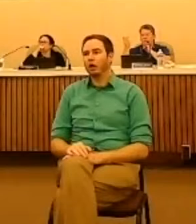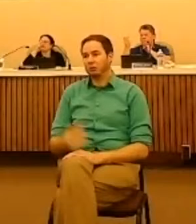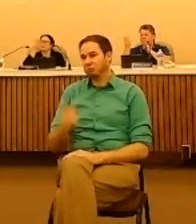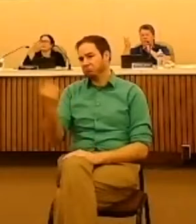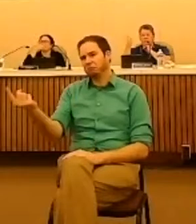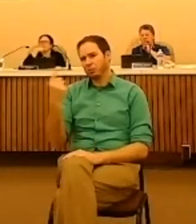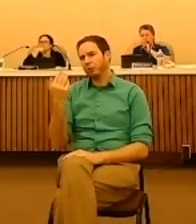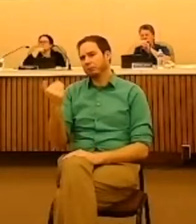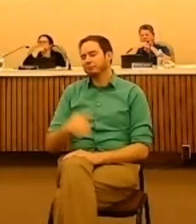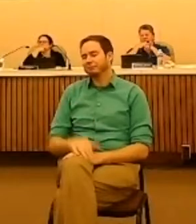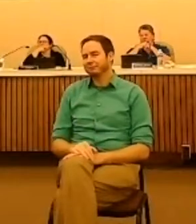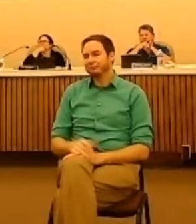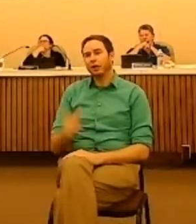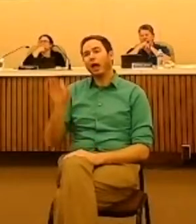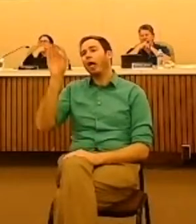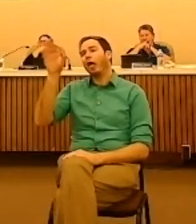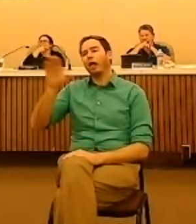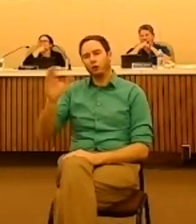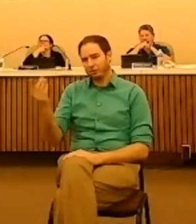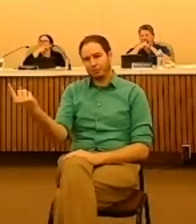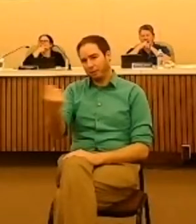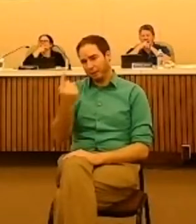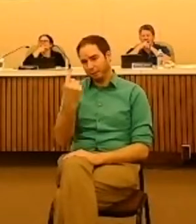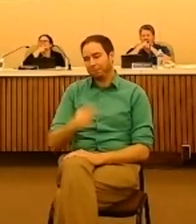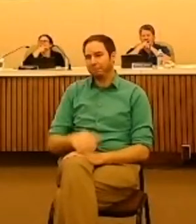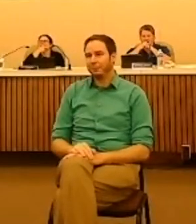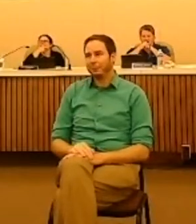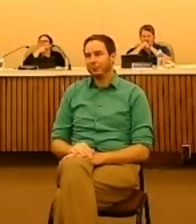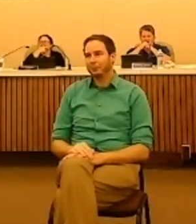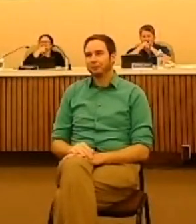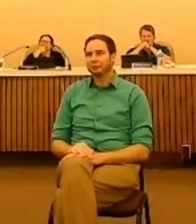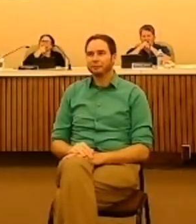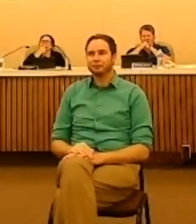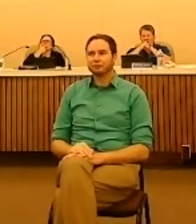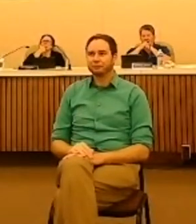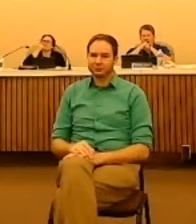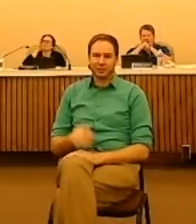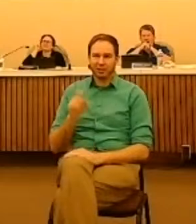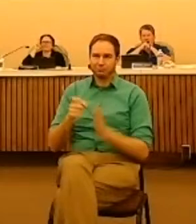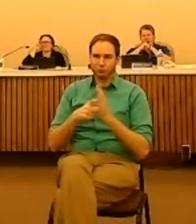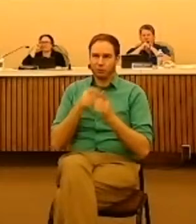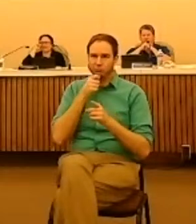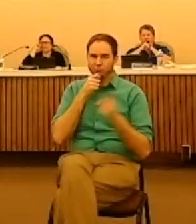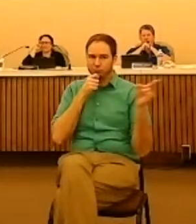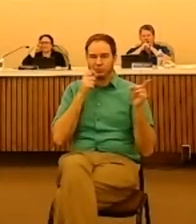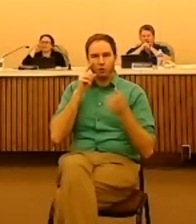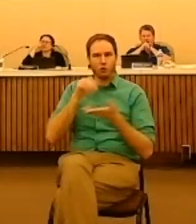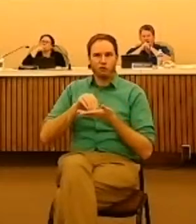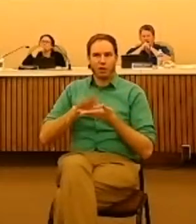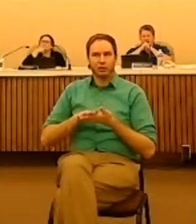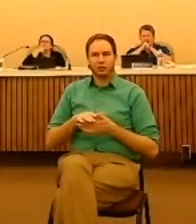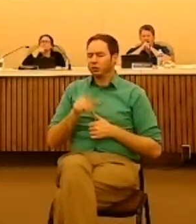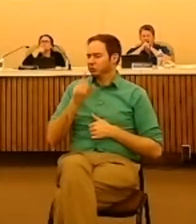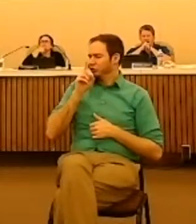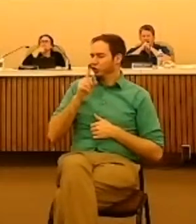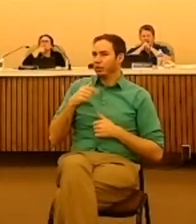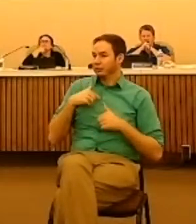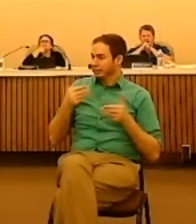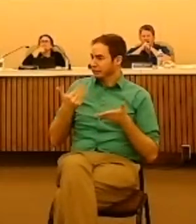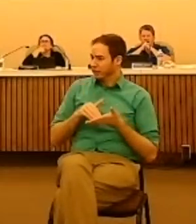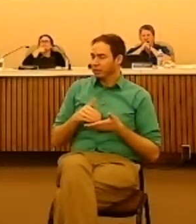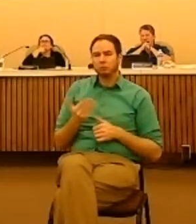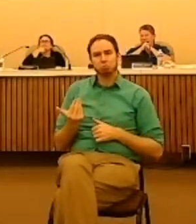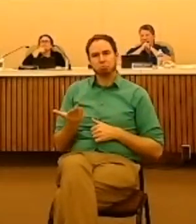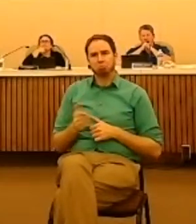come on up. They can't hear you. Sorry. We have to have that for our records. Oh, that's right. You need me to introduce myself